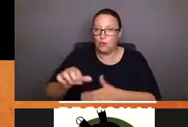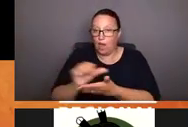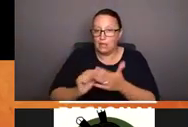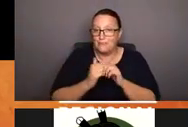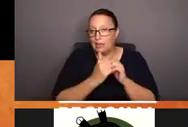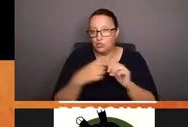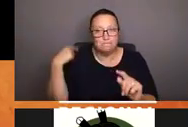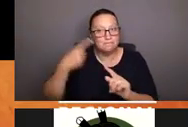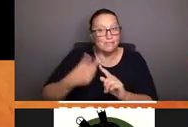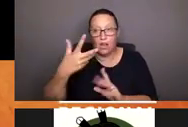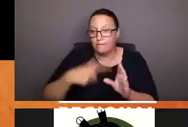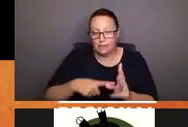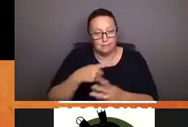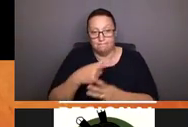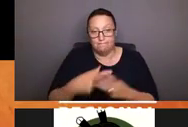past 5 years.